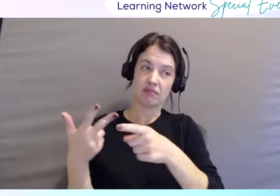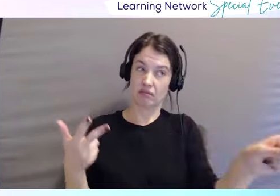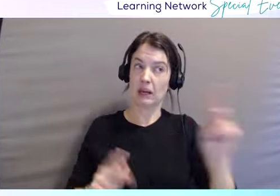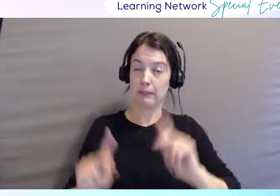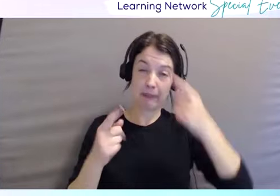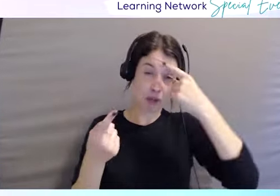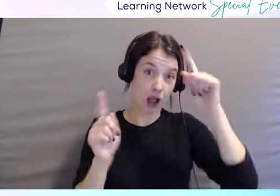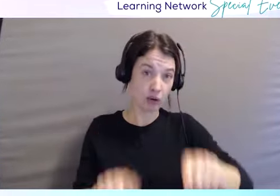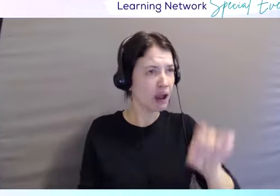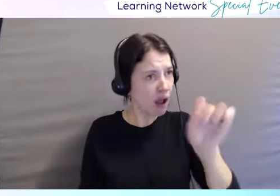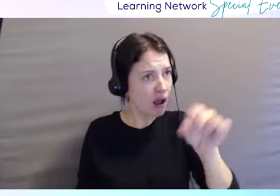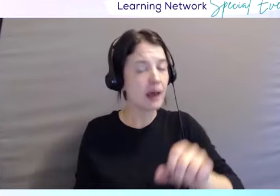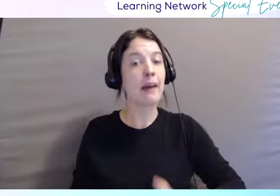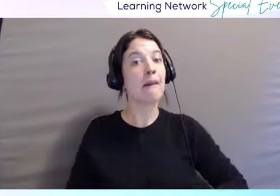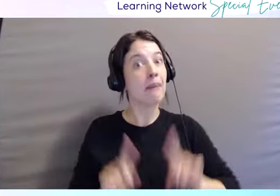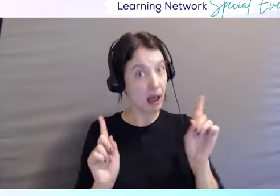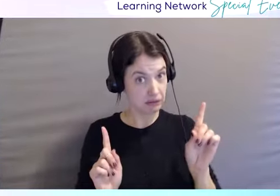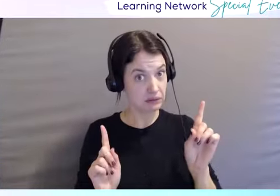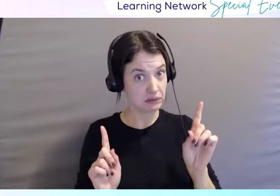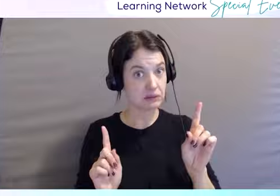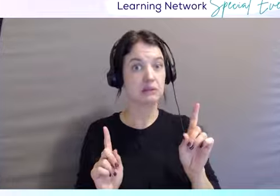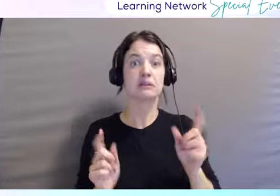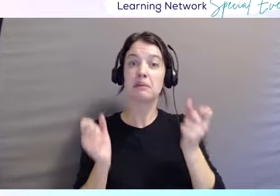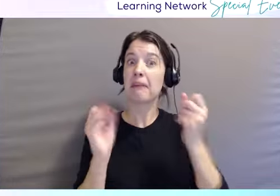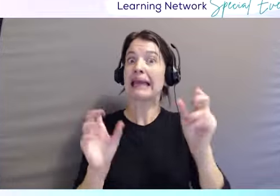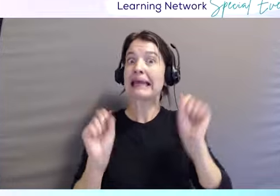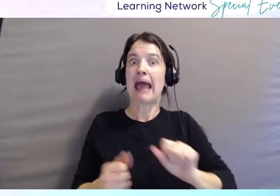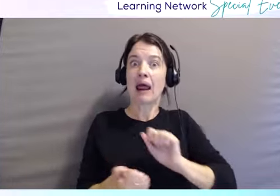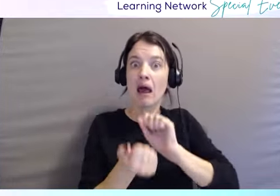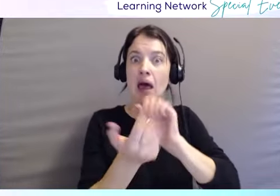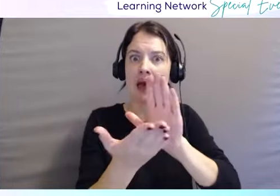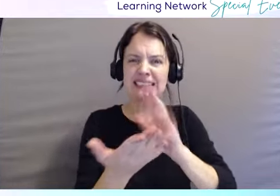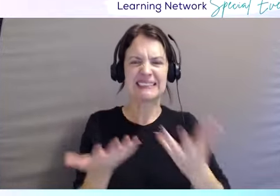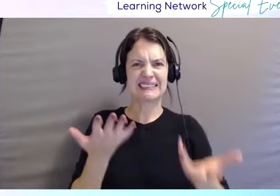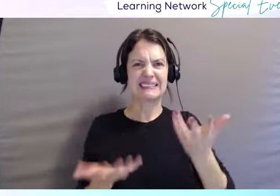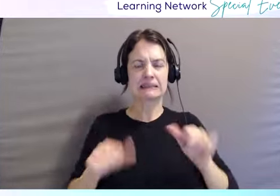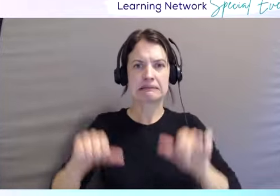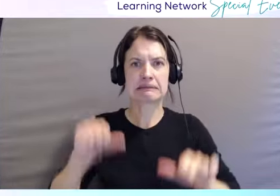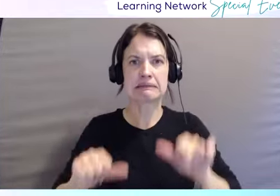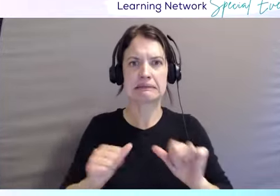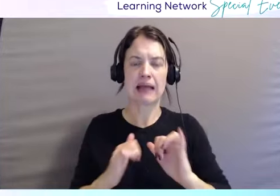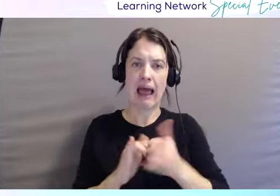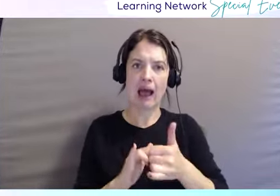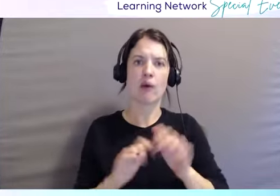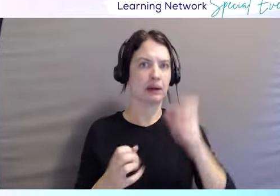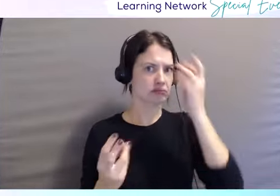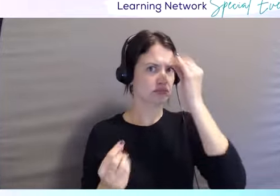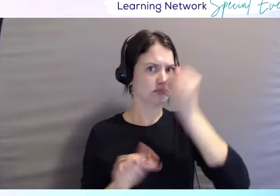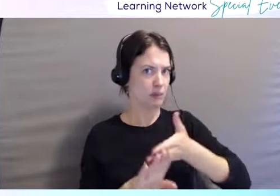a lot of people necessarily can do, because it takes a lot of thinking and effort. So having said